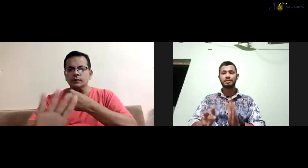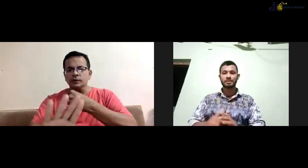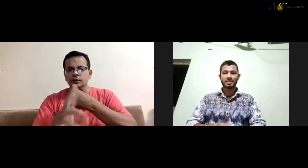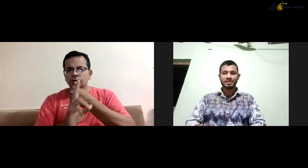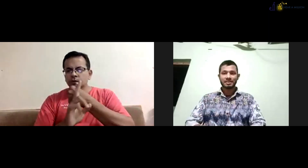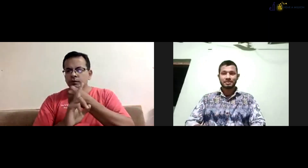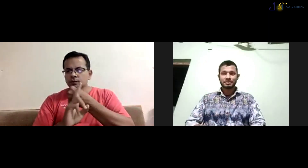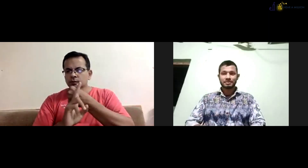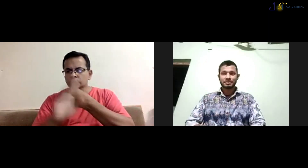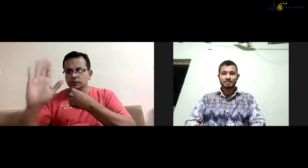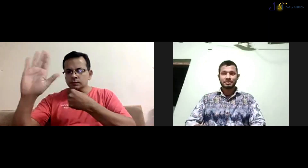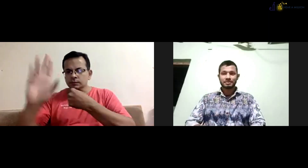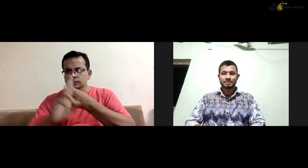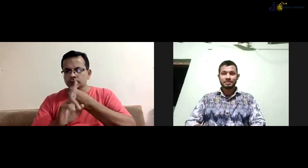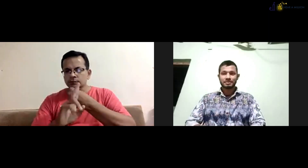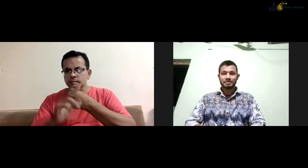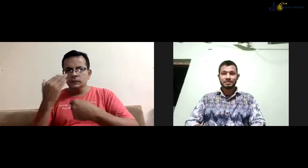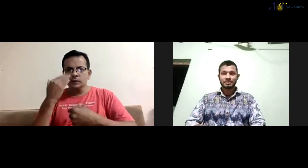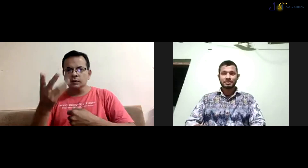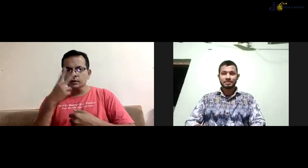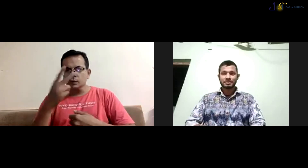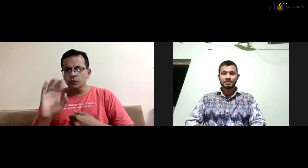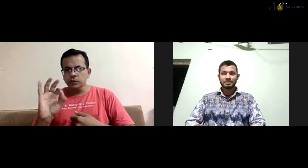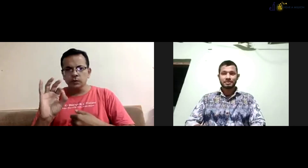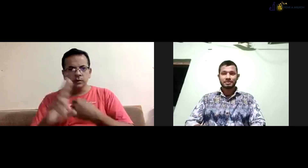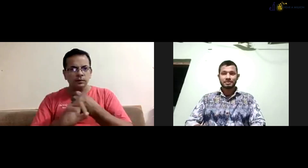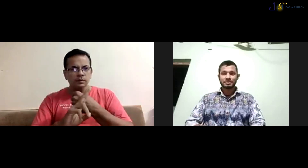once. Sorry, Tushar, can we have Tushar, please?